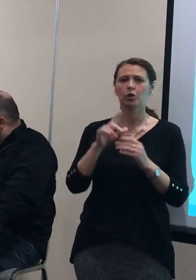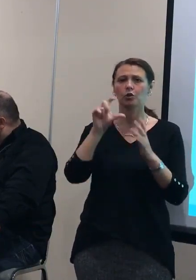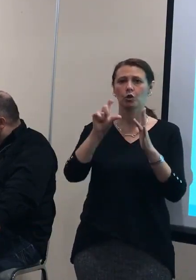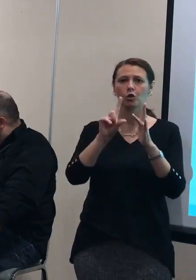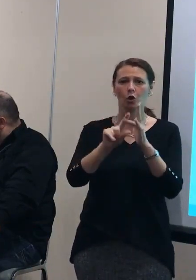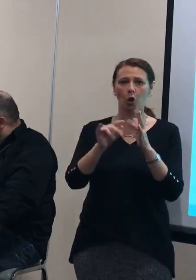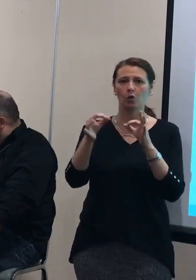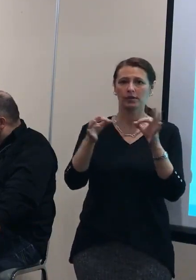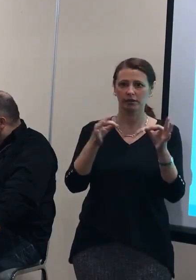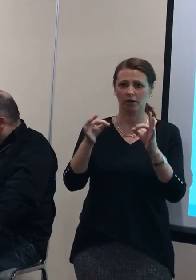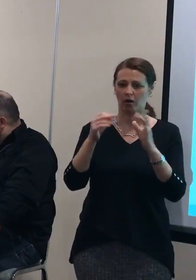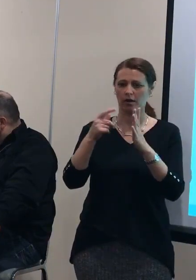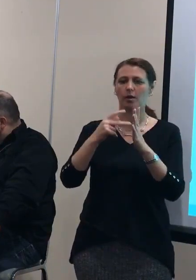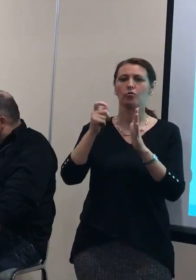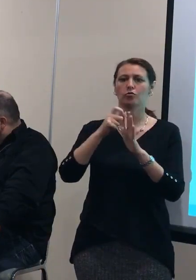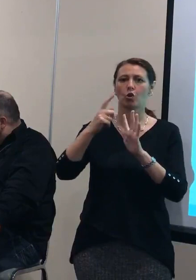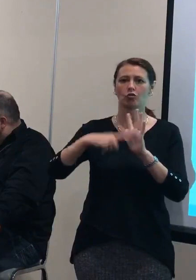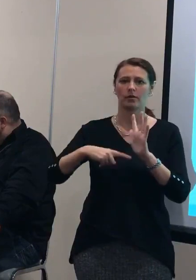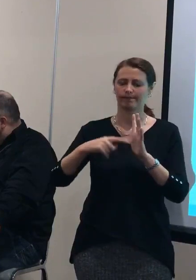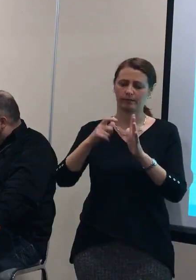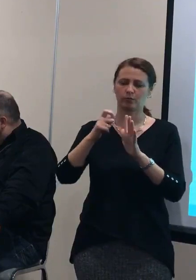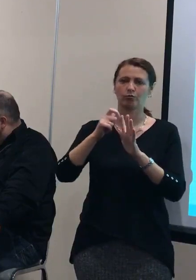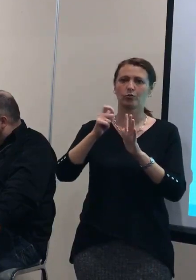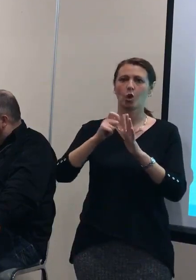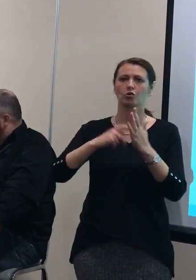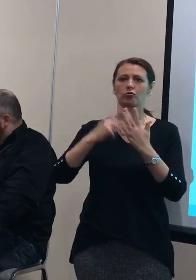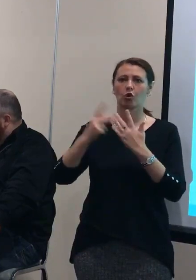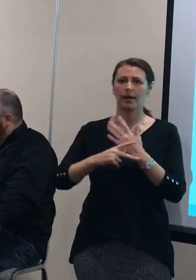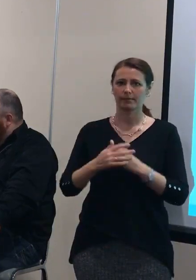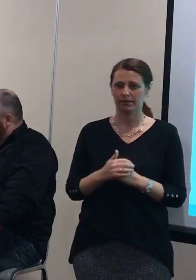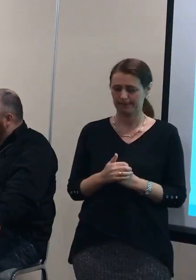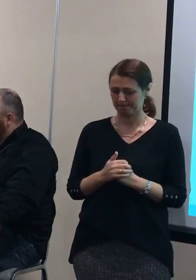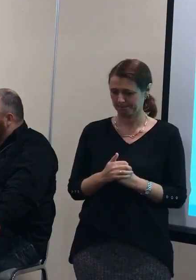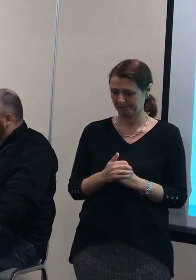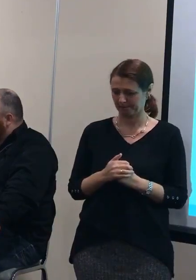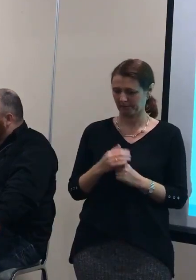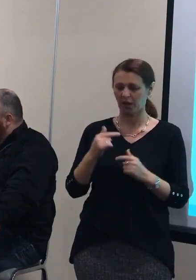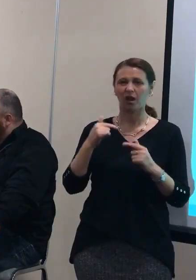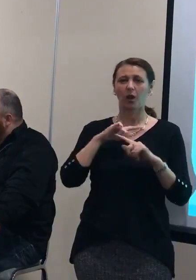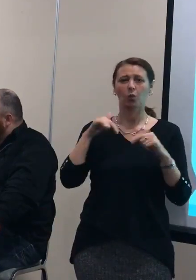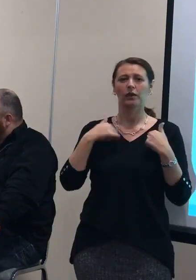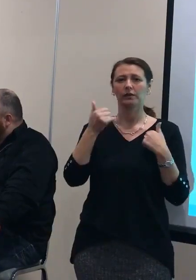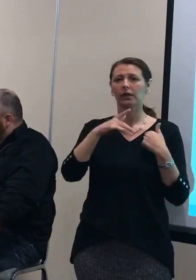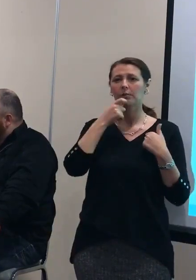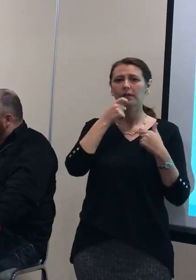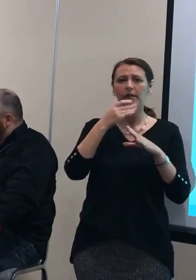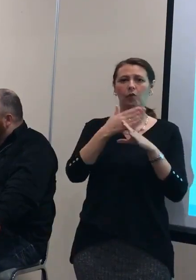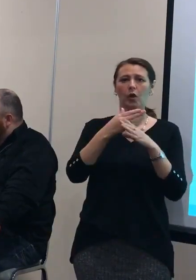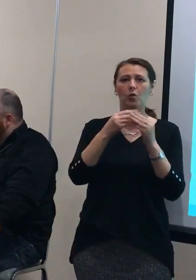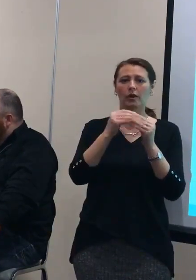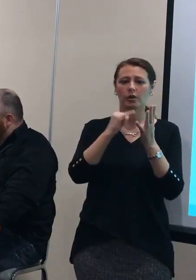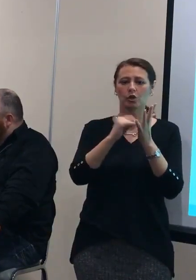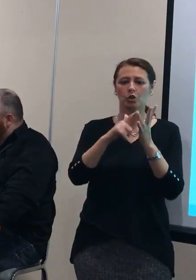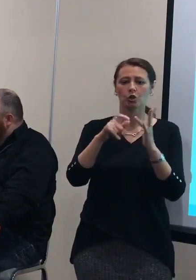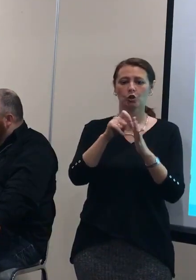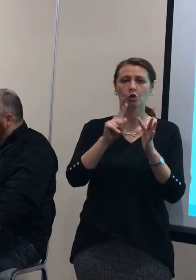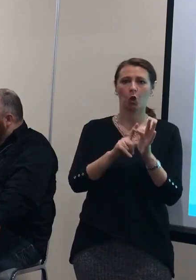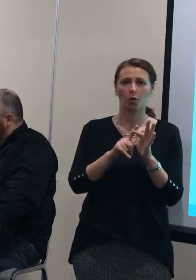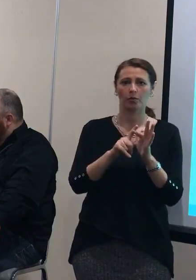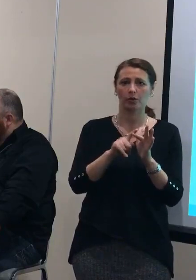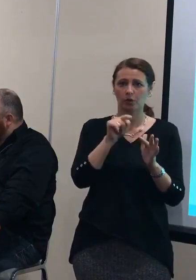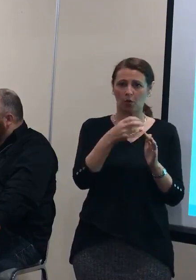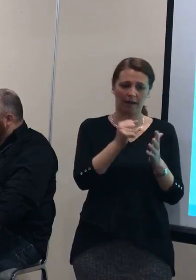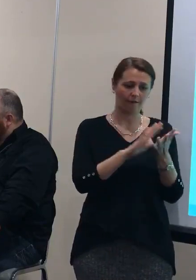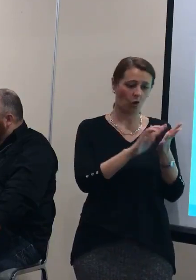co-design programs that will suit as well. So, for example, we've done a bit of work with Scope where it's taking the basis of our